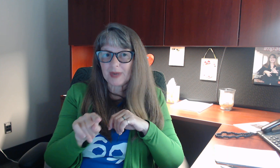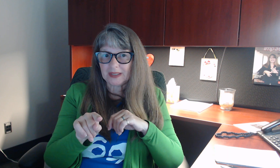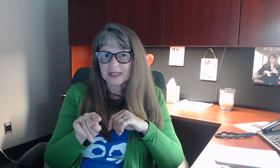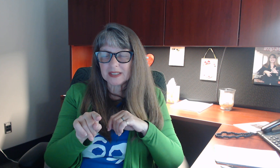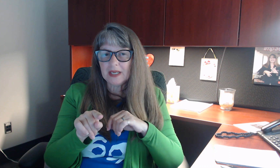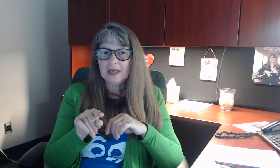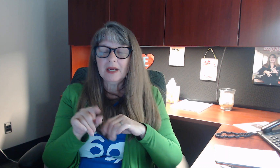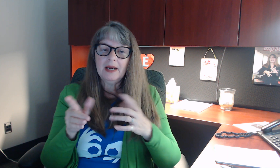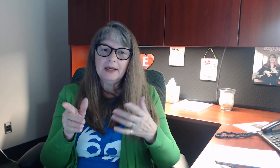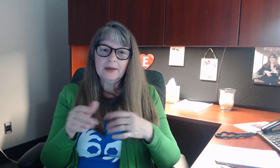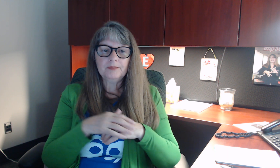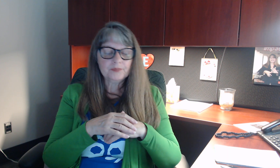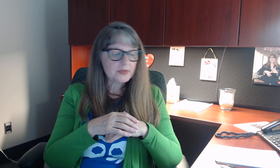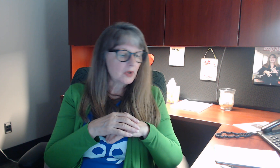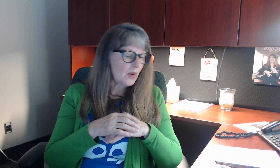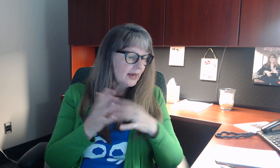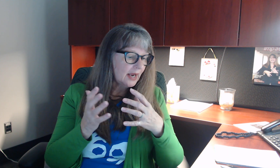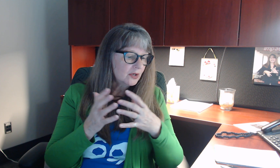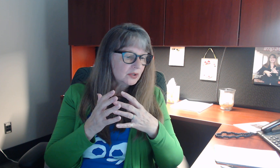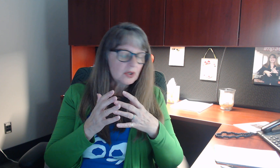it. So I usually don't,